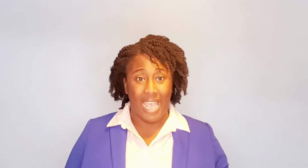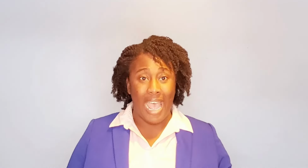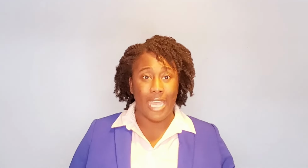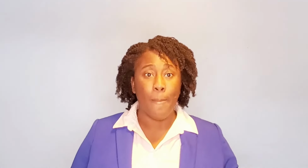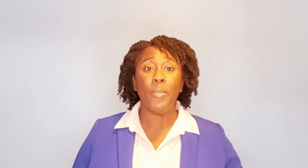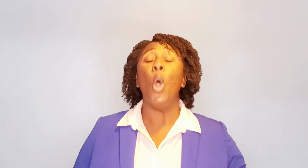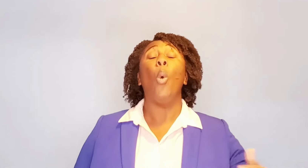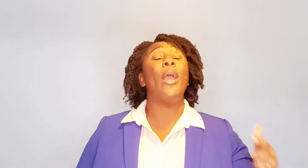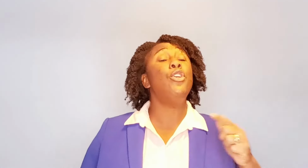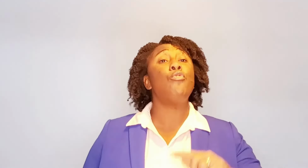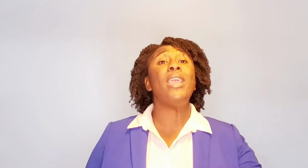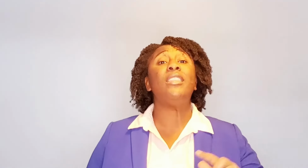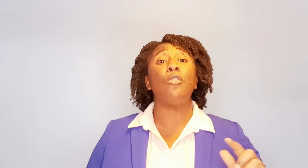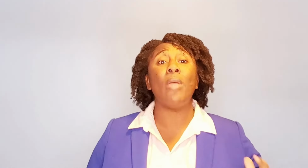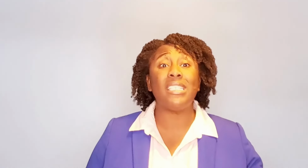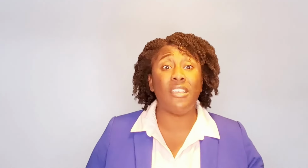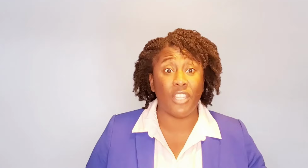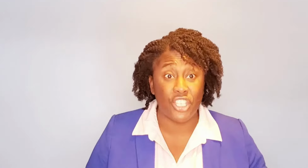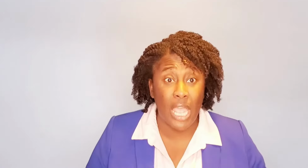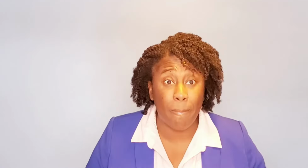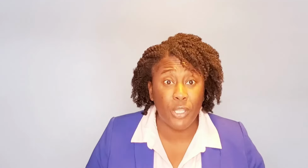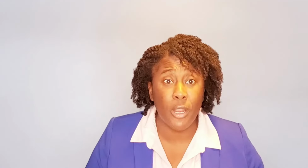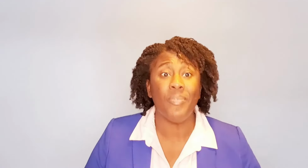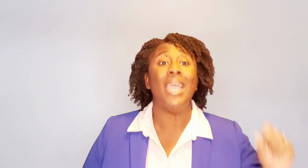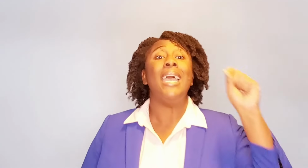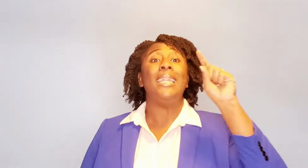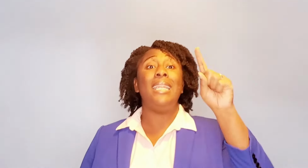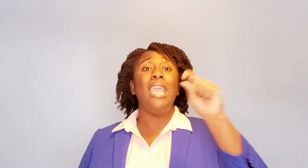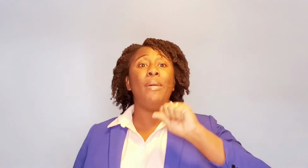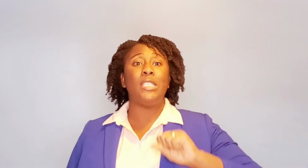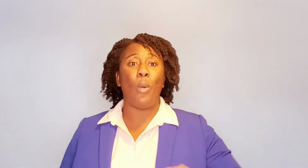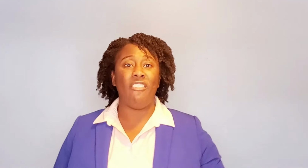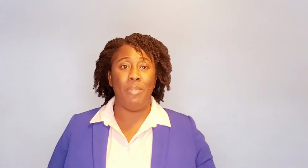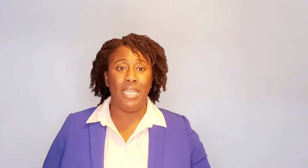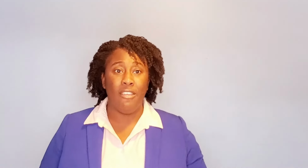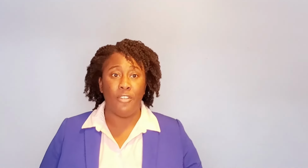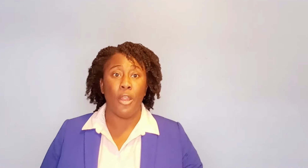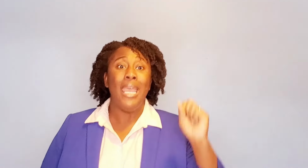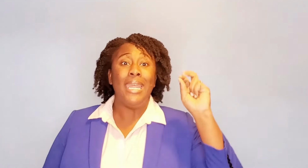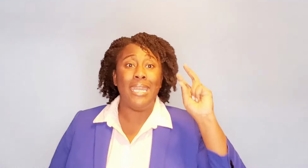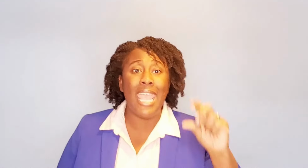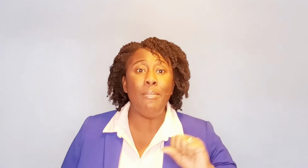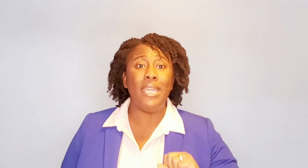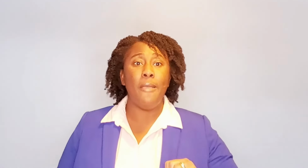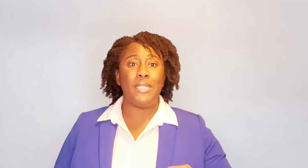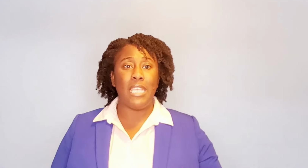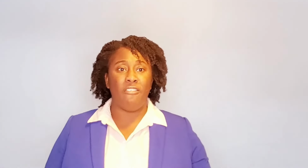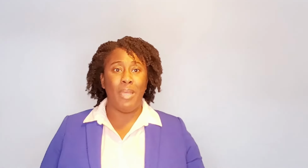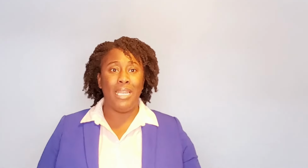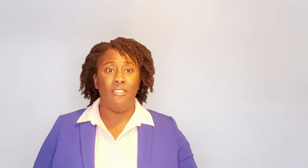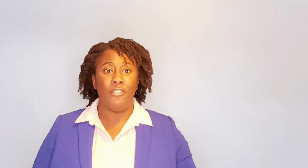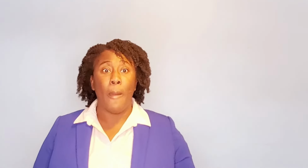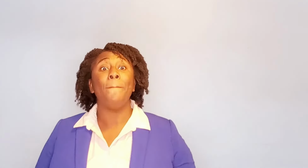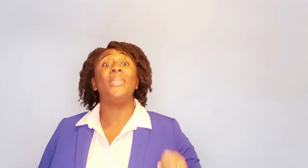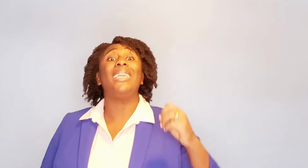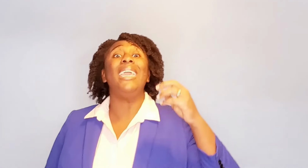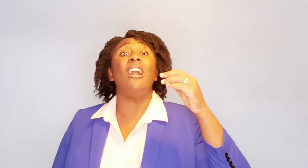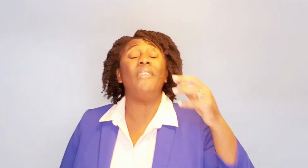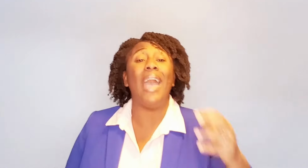had, when you read the rest of the chapter, Naaman's wife believed her. Naaman himself believed her. The king of